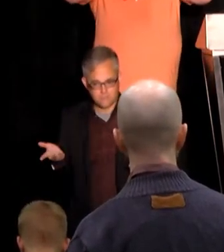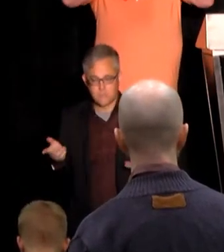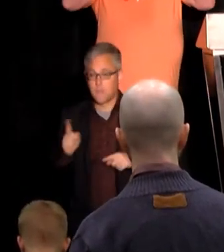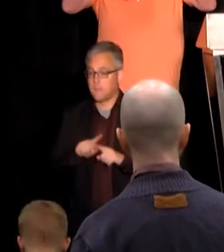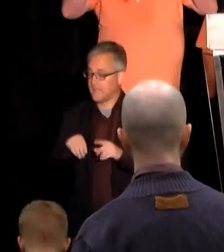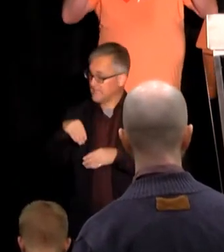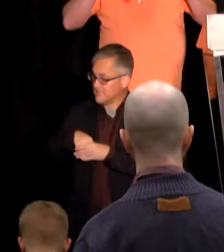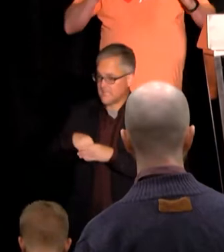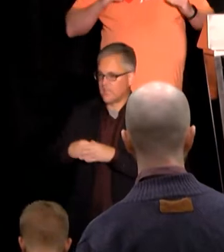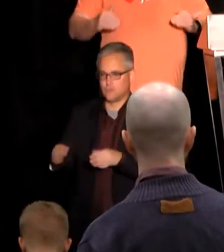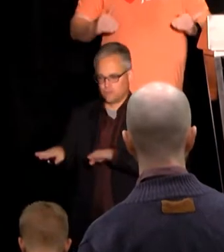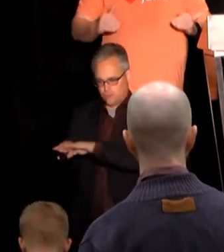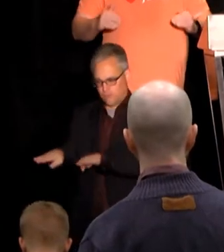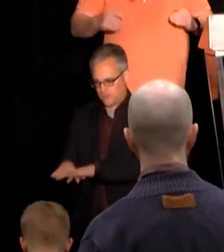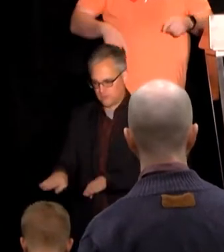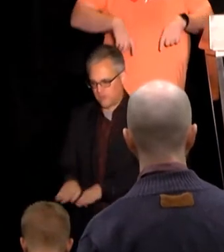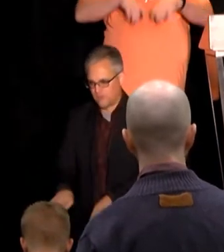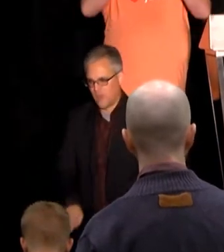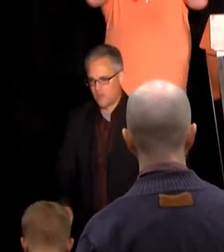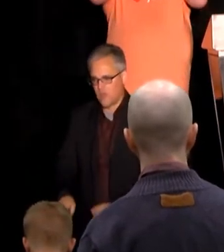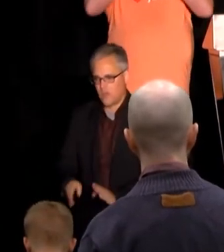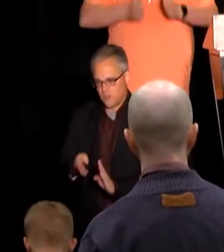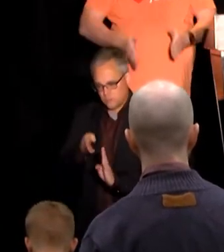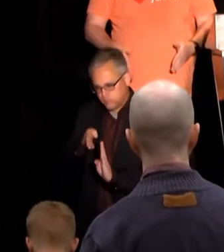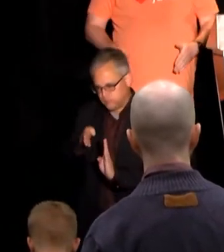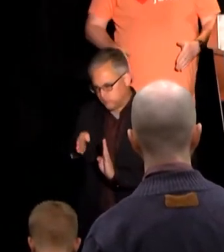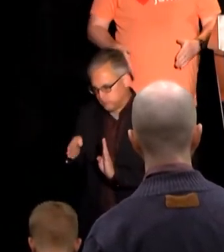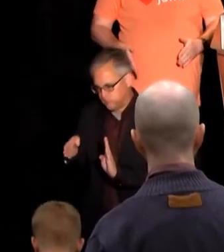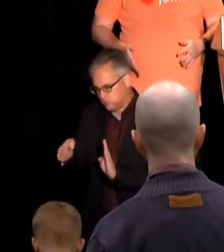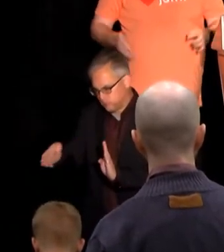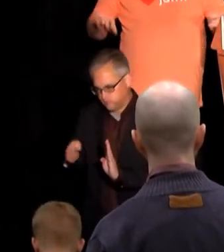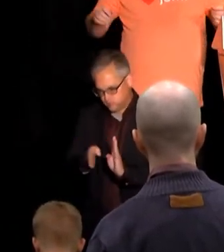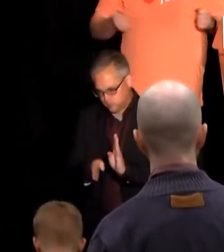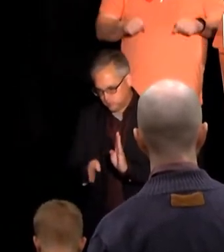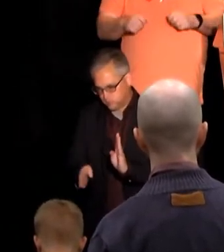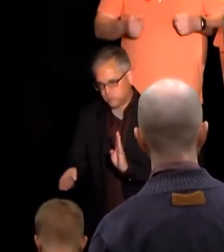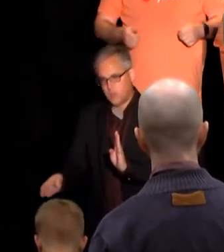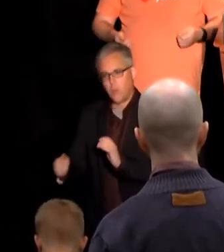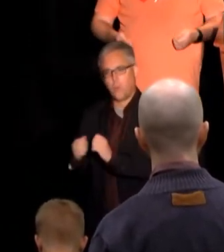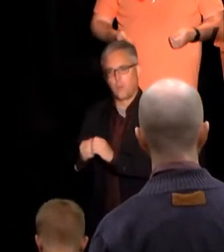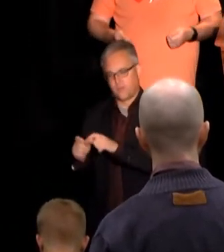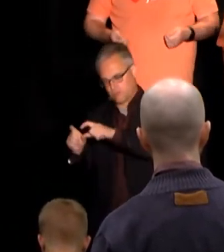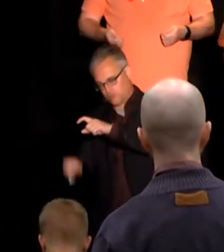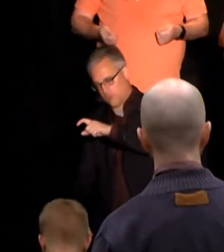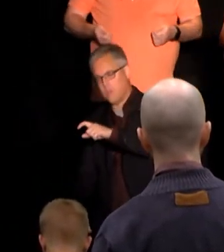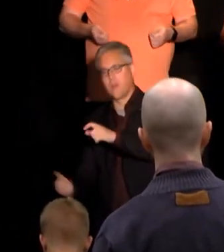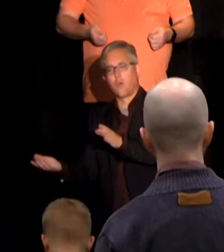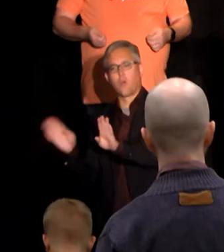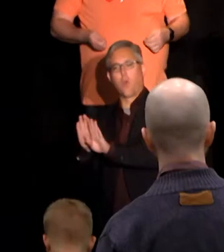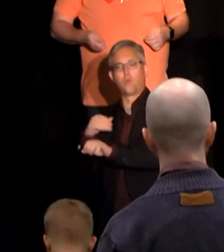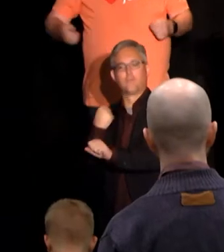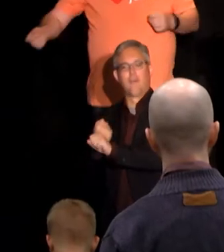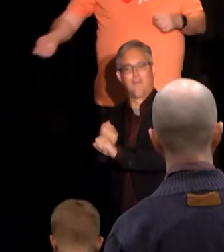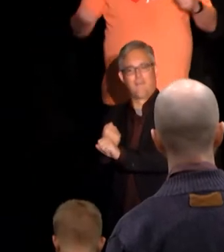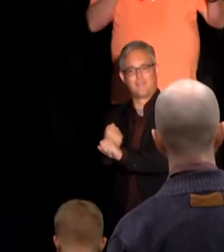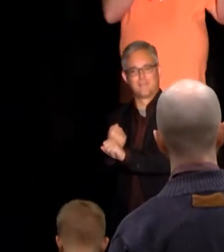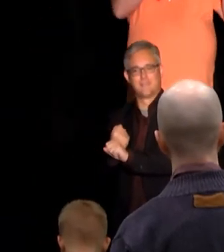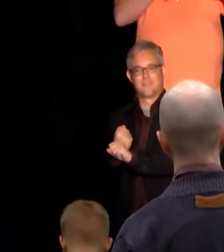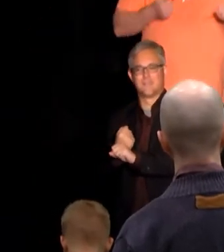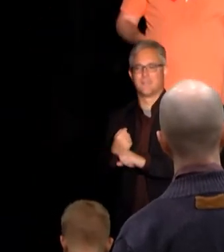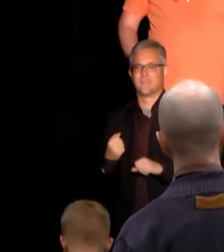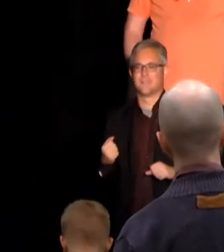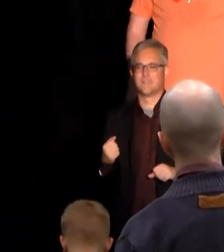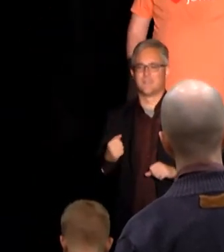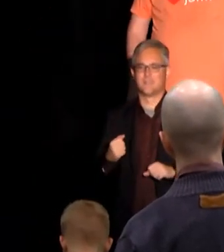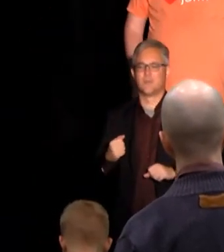of them are just shelf after shelf after shelf with a giant power strip in the middle, and they close and lock up. So day users know to go and